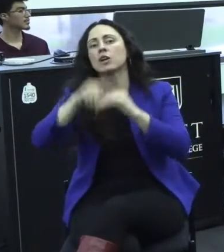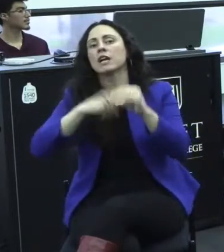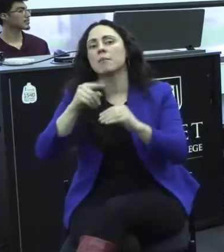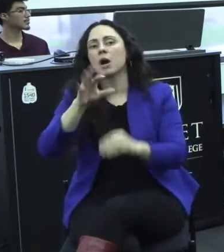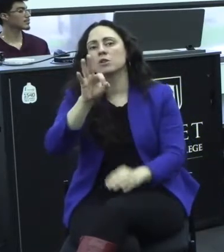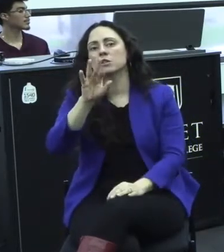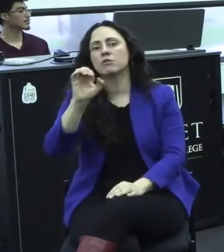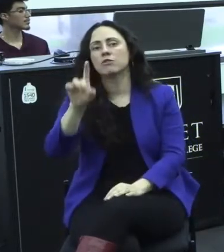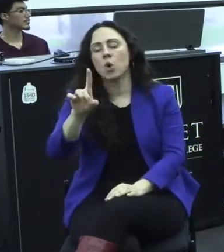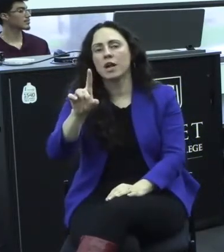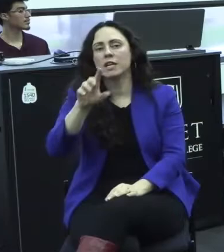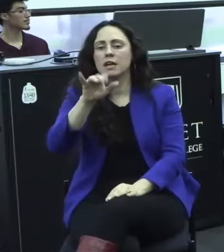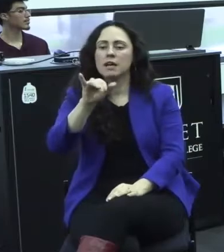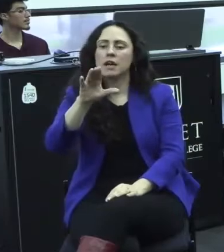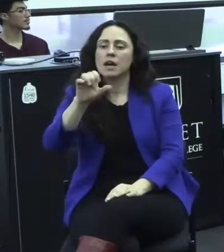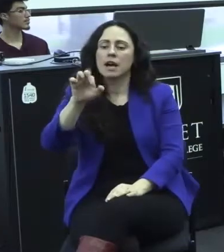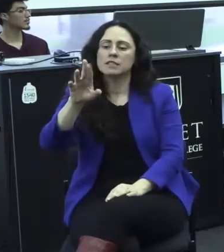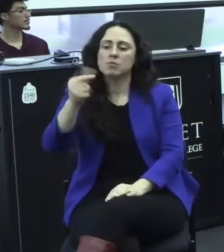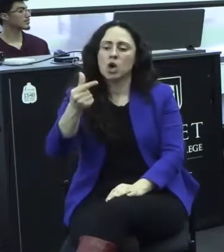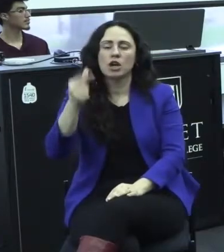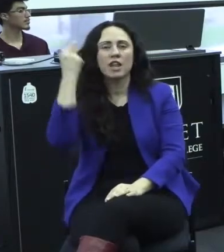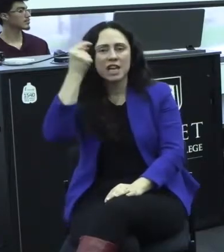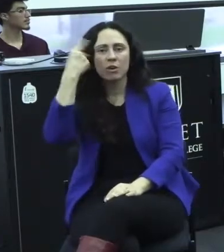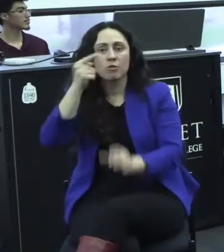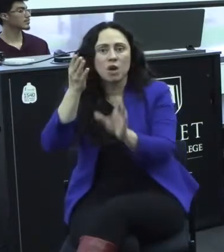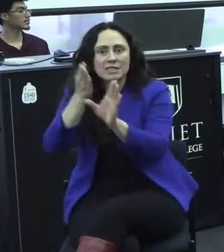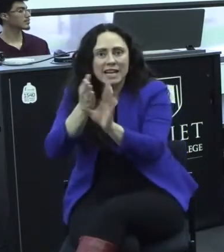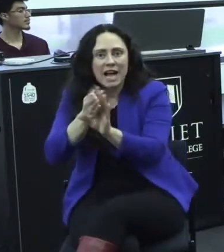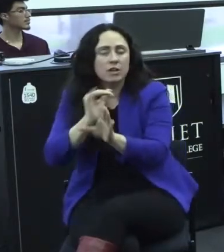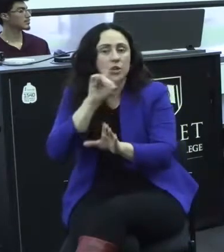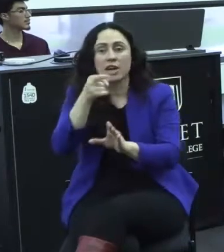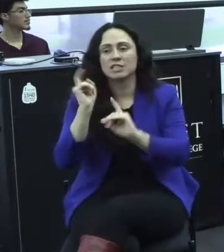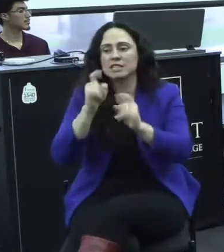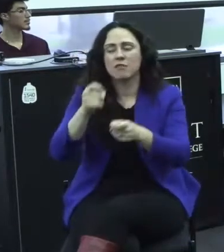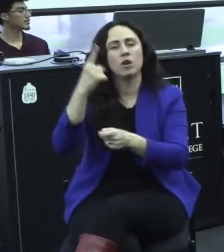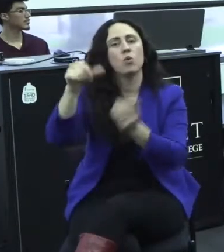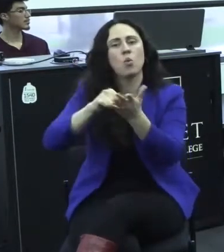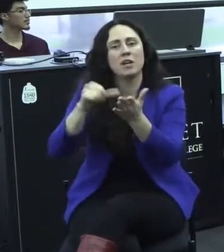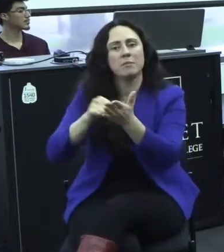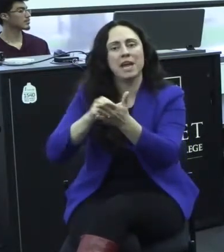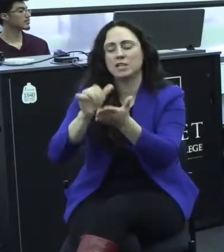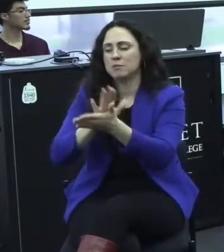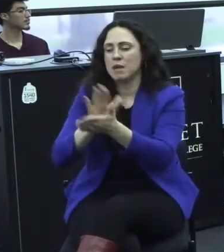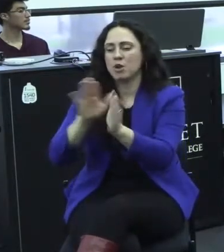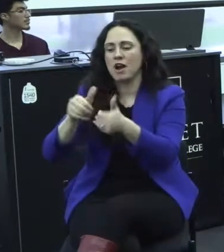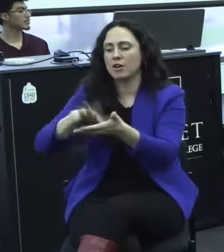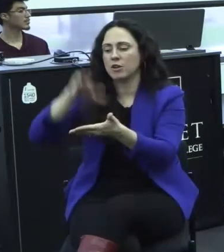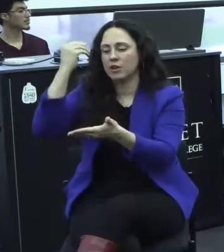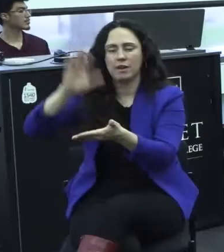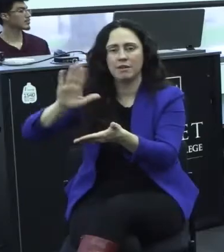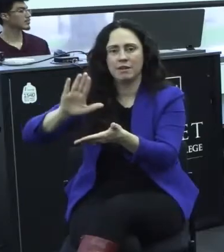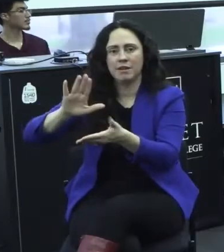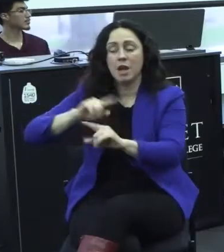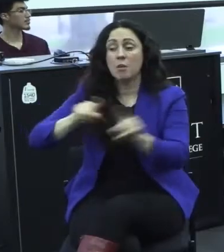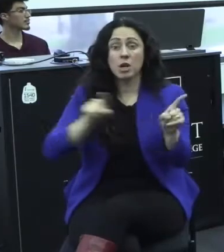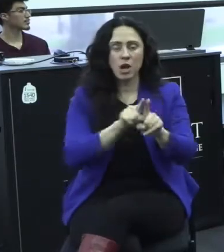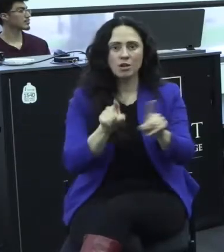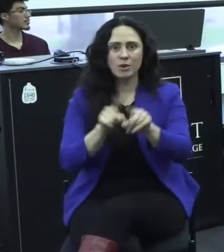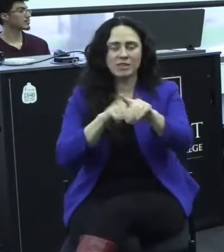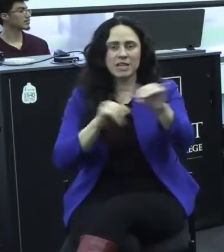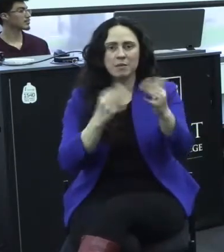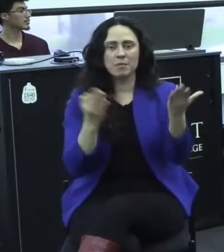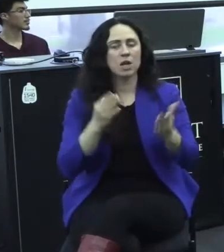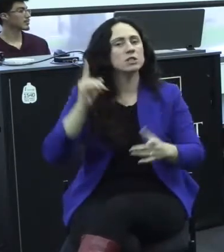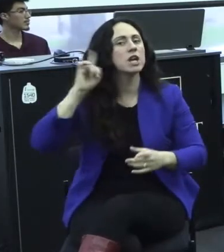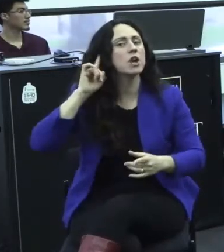Freud's iceberg theory in psychology, that you're not just given a one-page handout on how to learn it, but also here is a